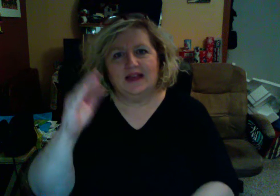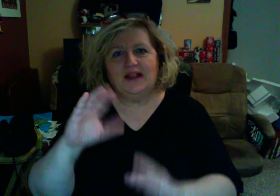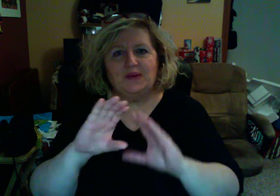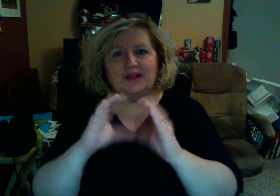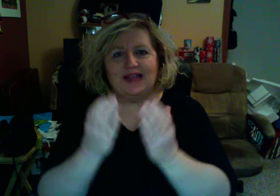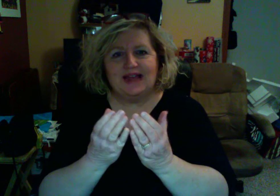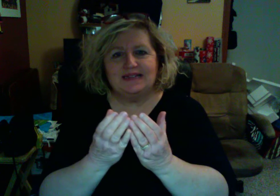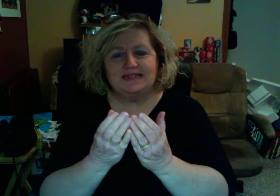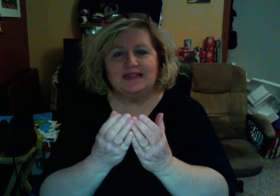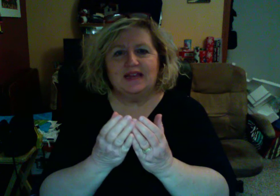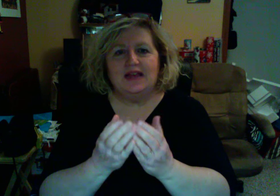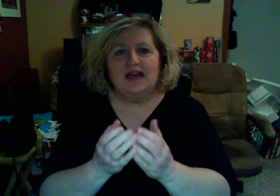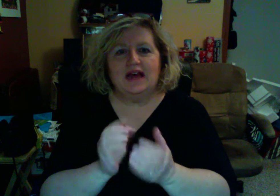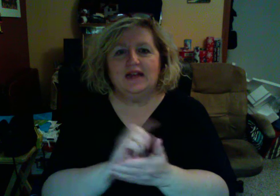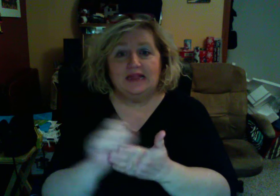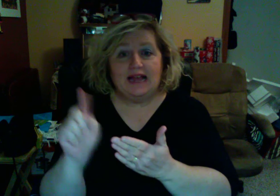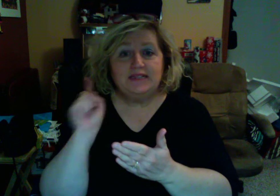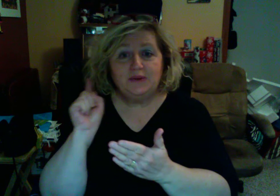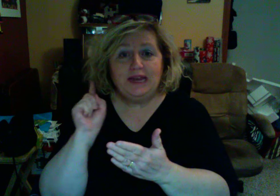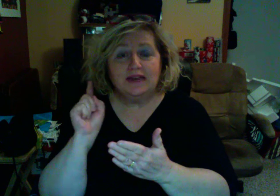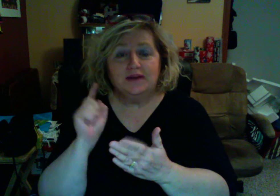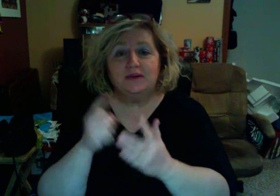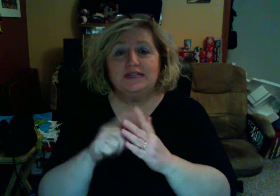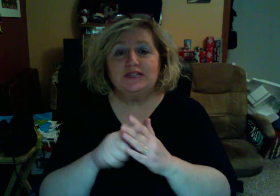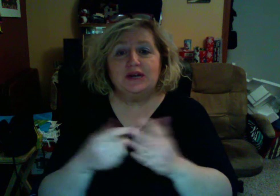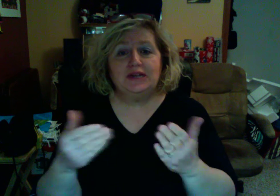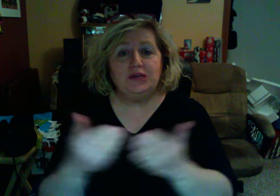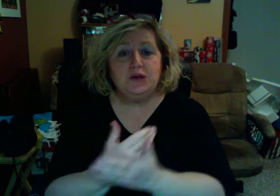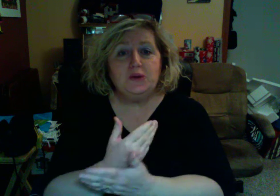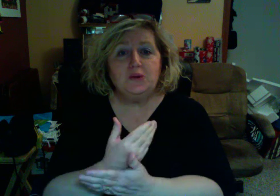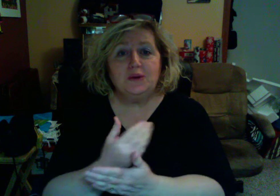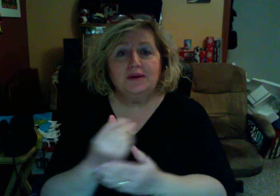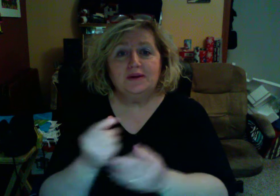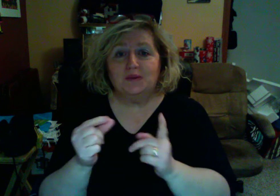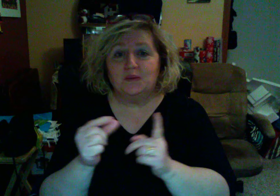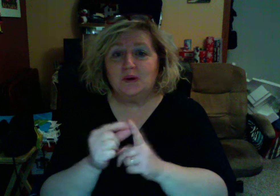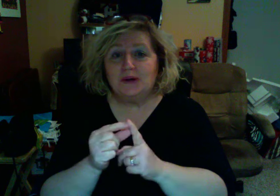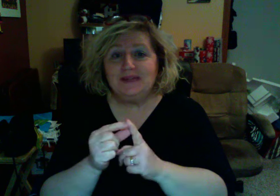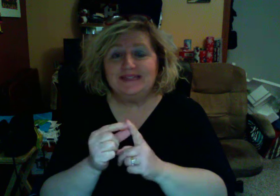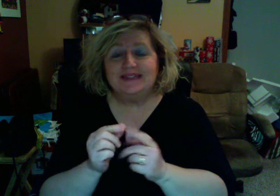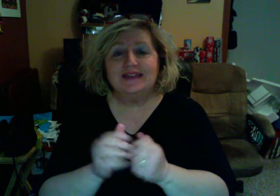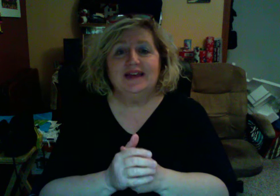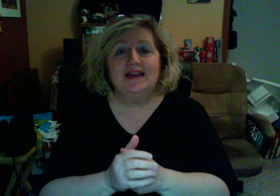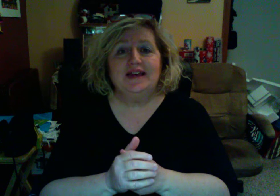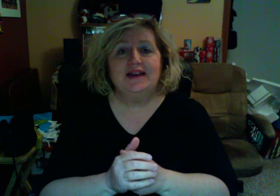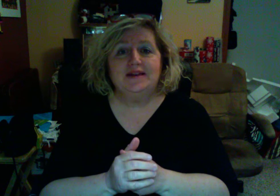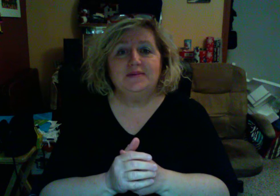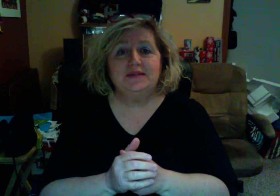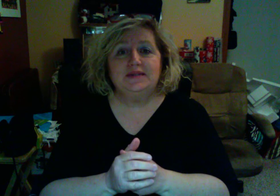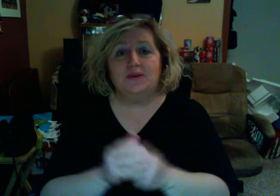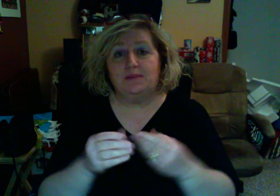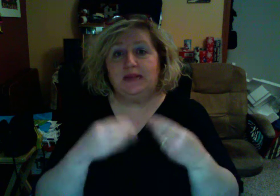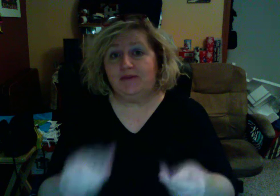Hello, class. Last week we started new words, so I'm going to give